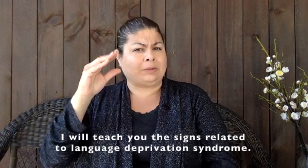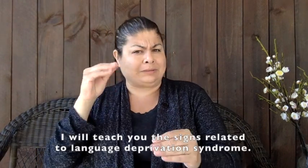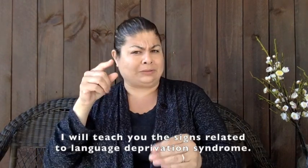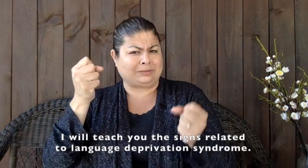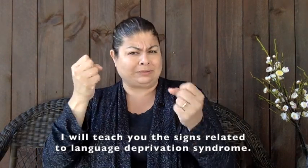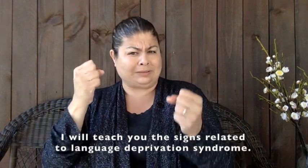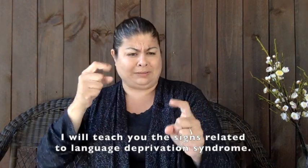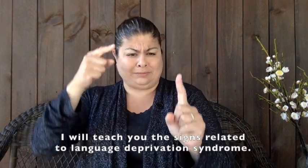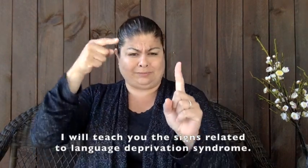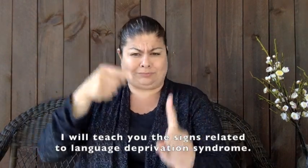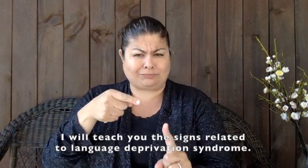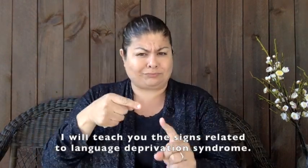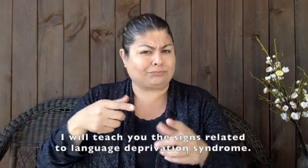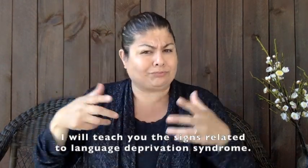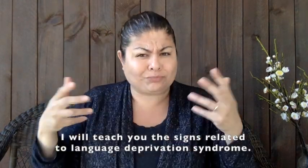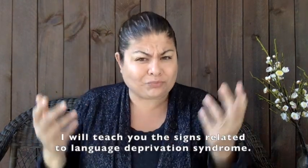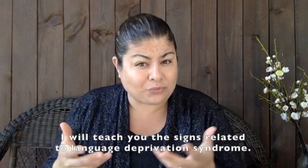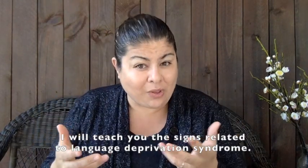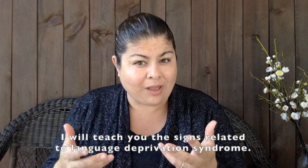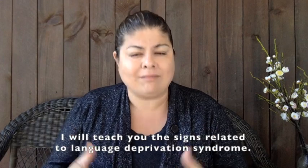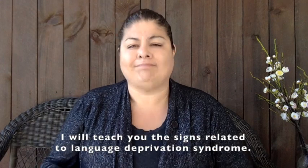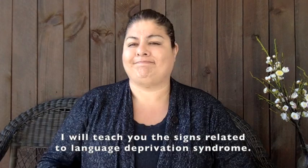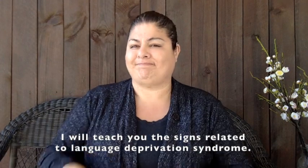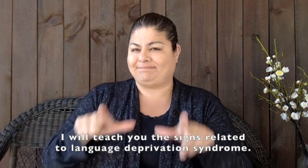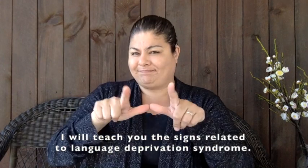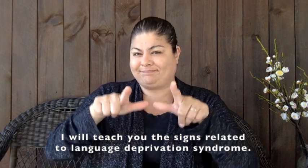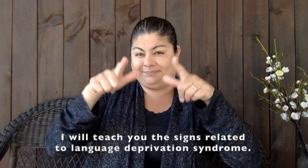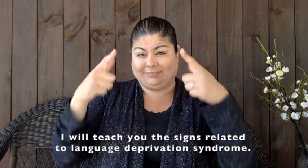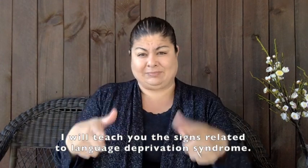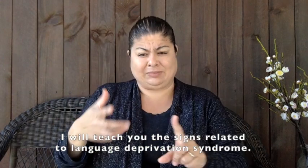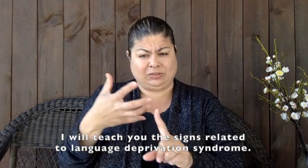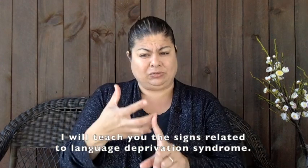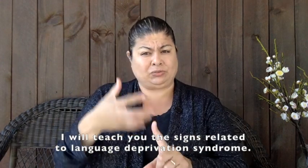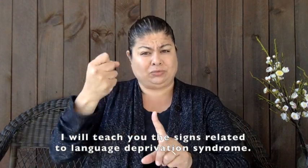And I will be teaching the signs related to Language Deprivation Syndrome.